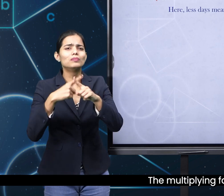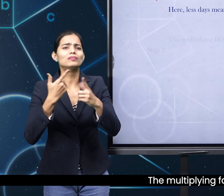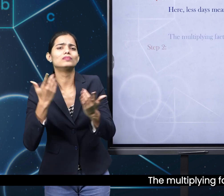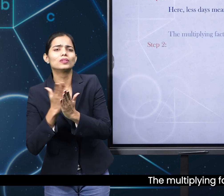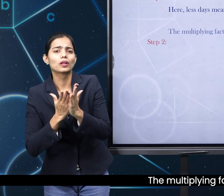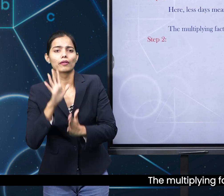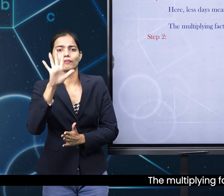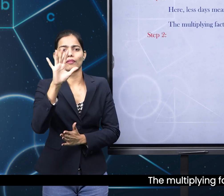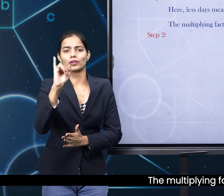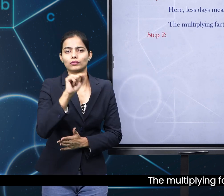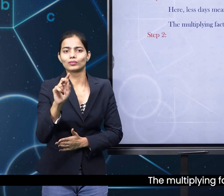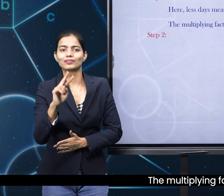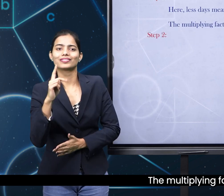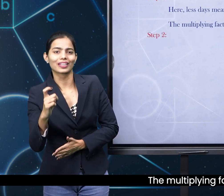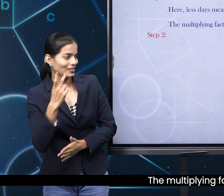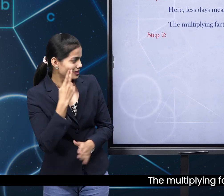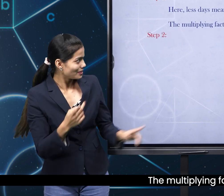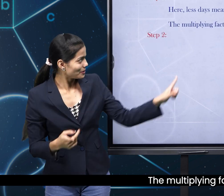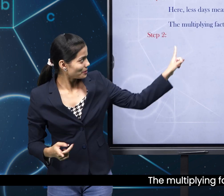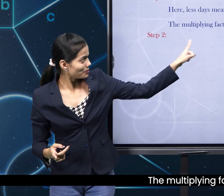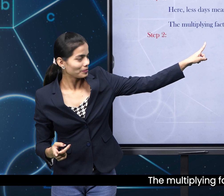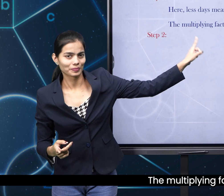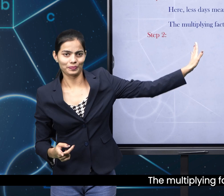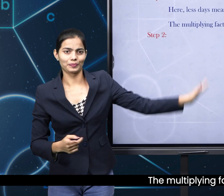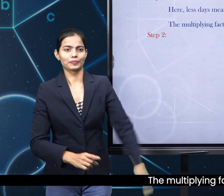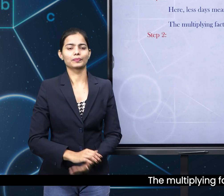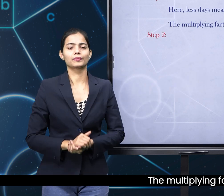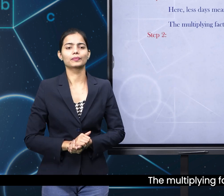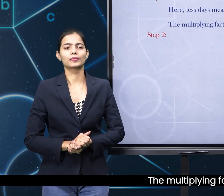The multiplying factor is 56 by 27.